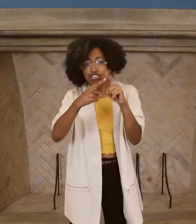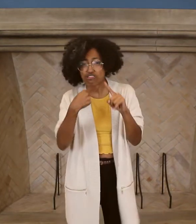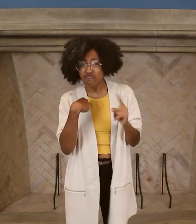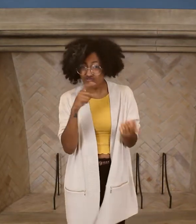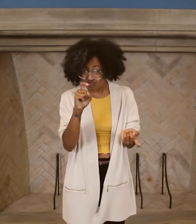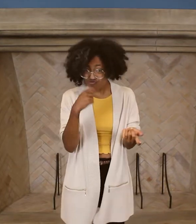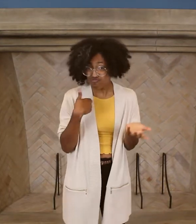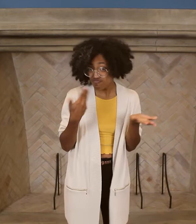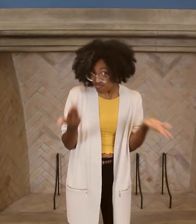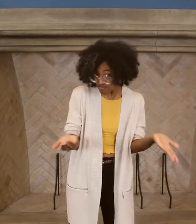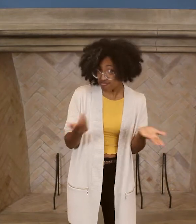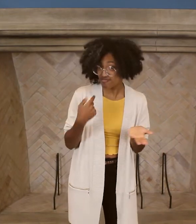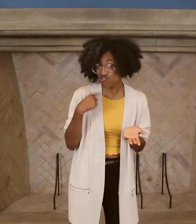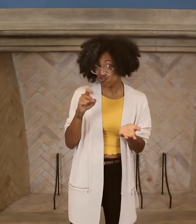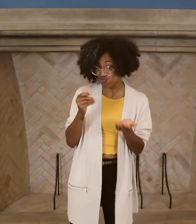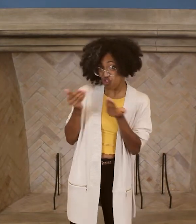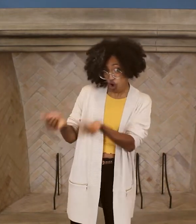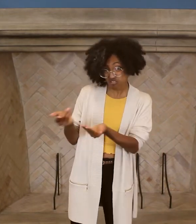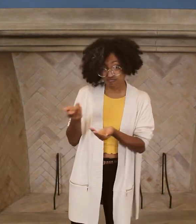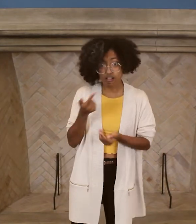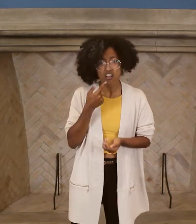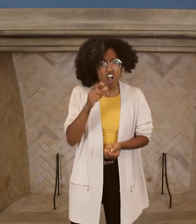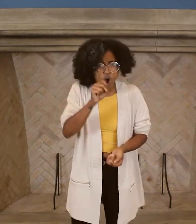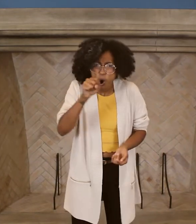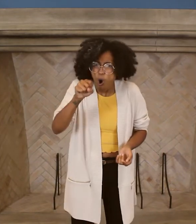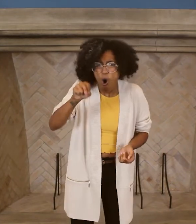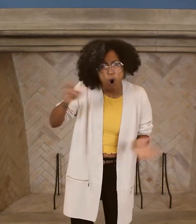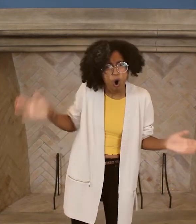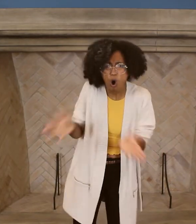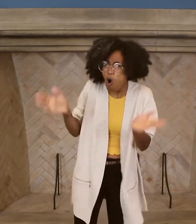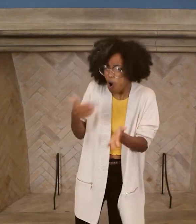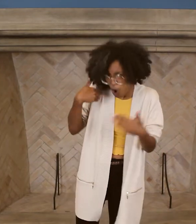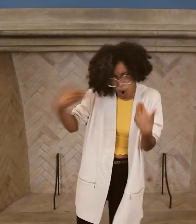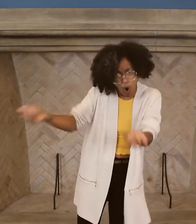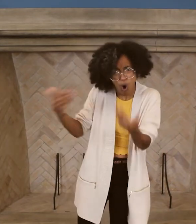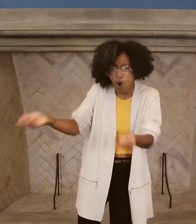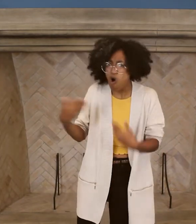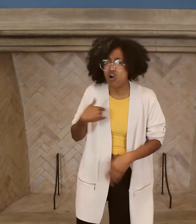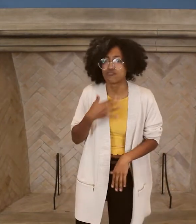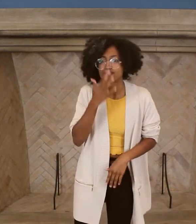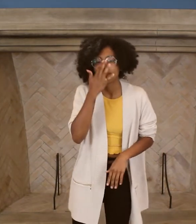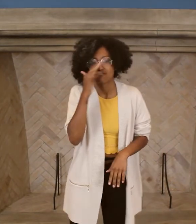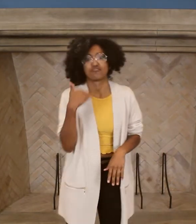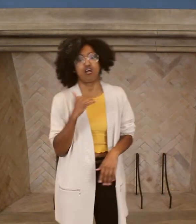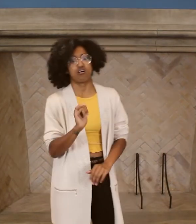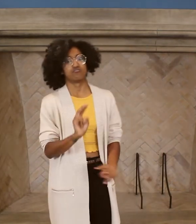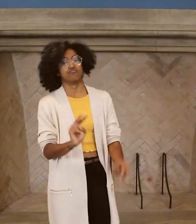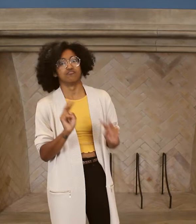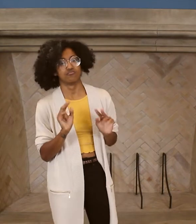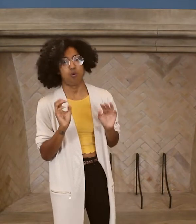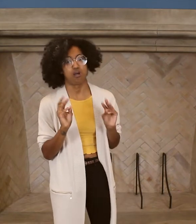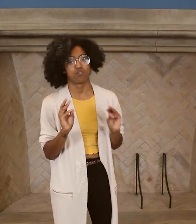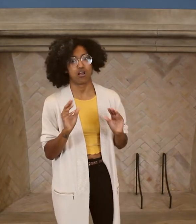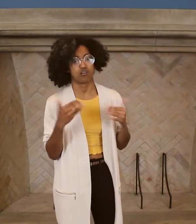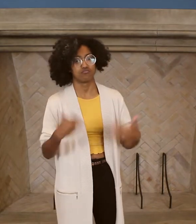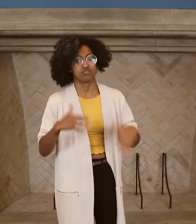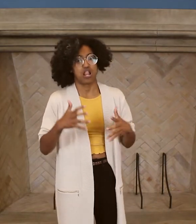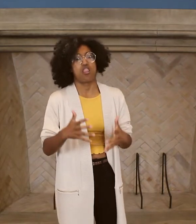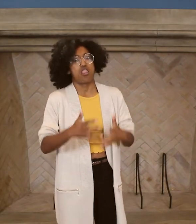went ahead and I discussed it with my family and my friends. Should I go ahead and audition? And everyone encouraged me, go for it, go for it, go for it. And I was